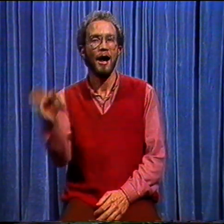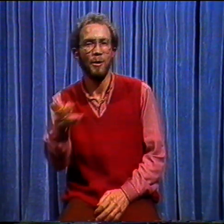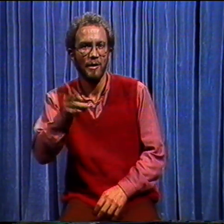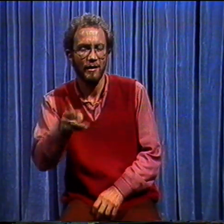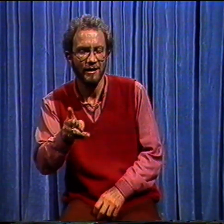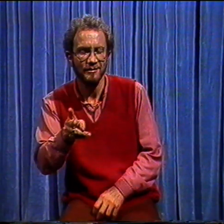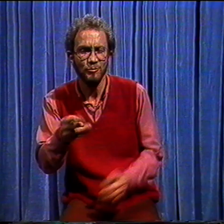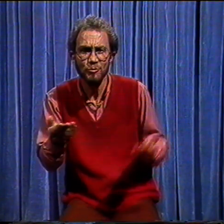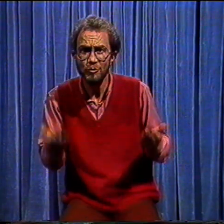Hello again.